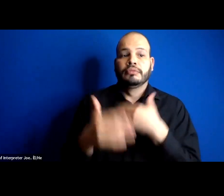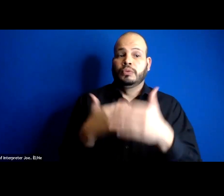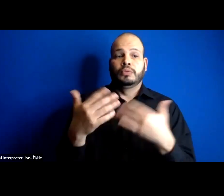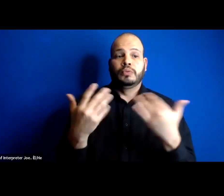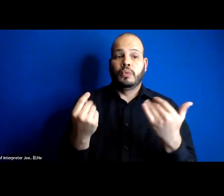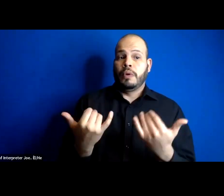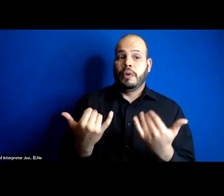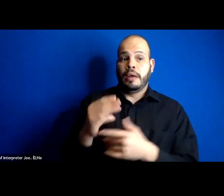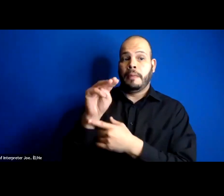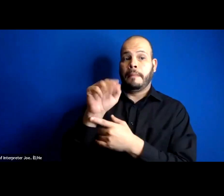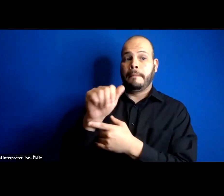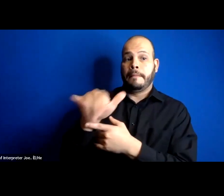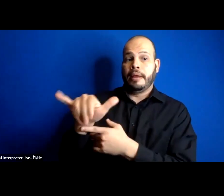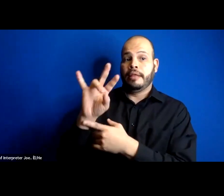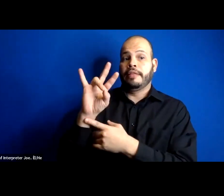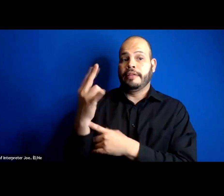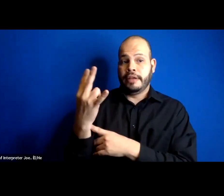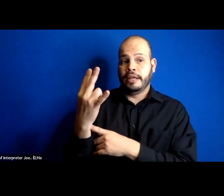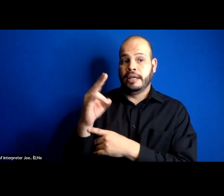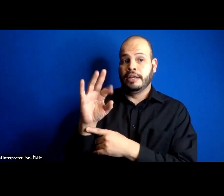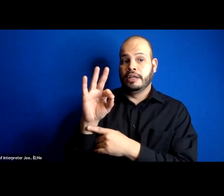May 7th, 9 to 4 p.m.